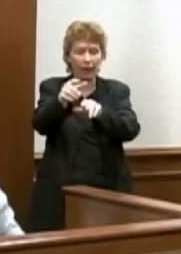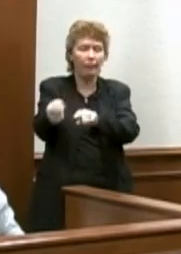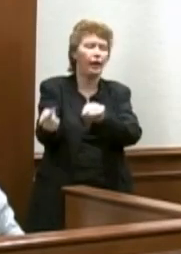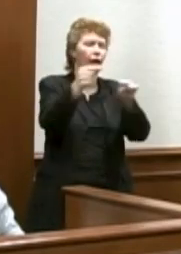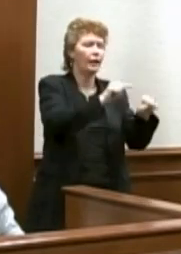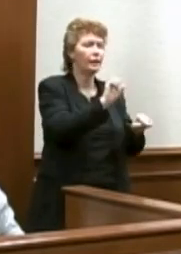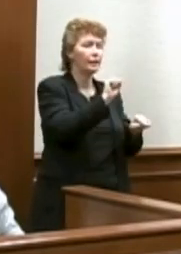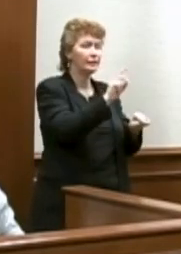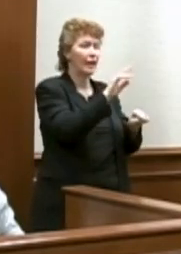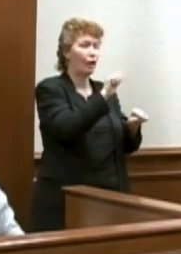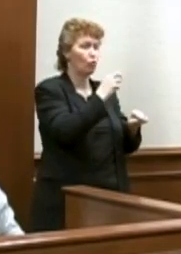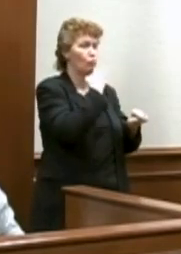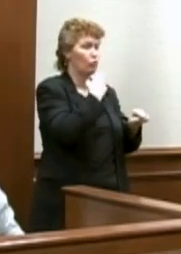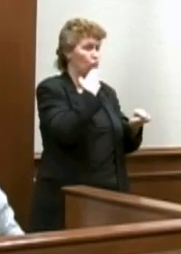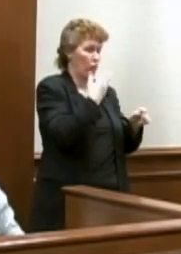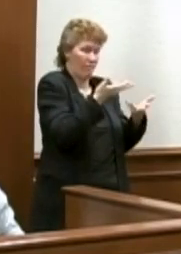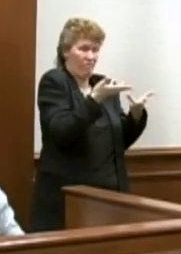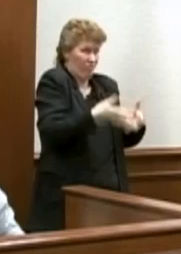Restaurant?